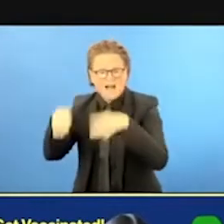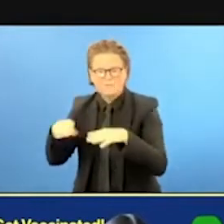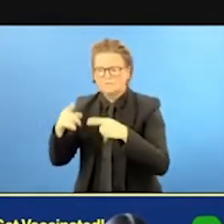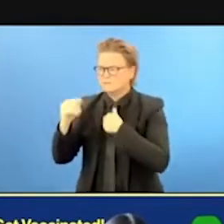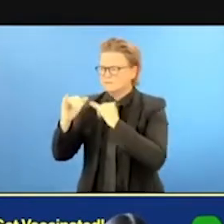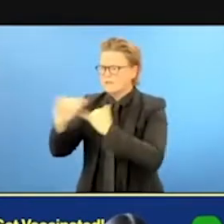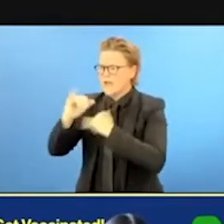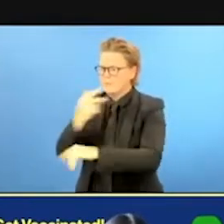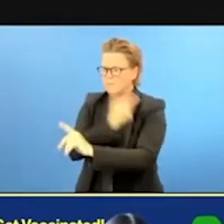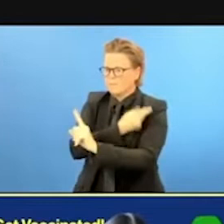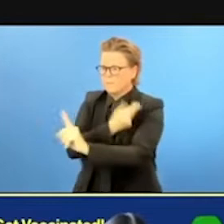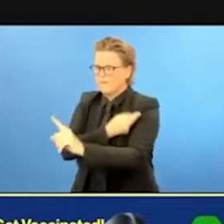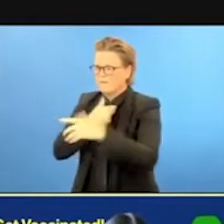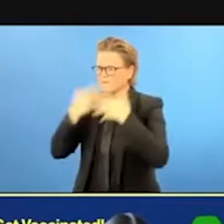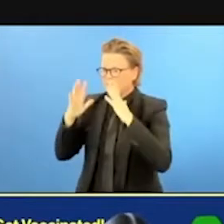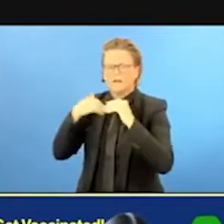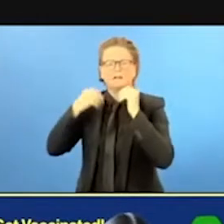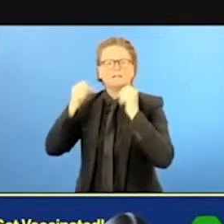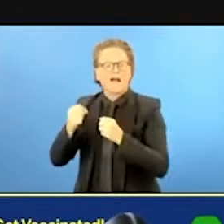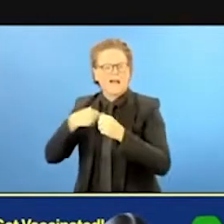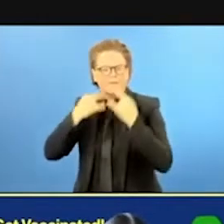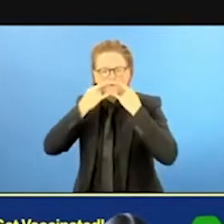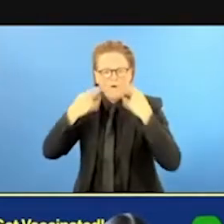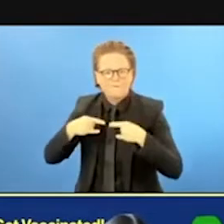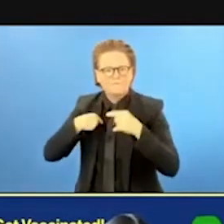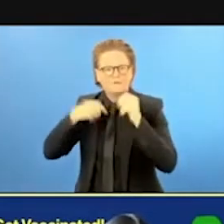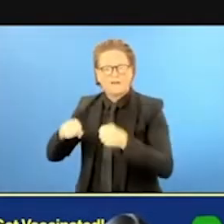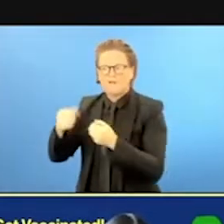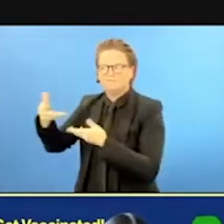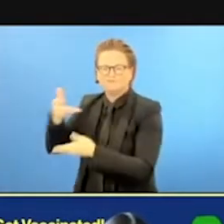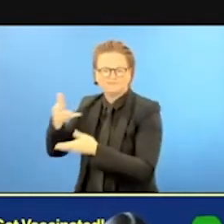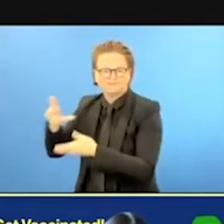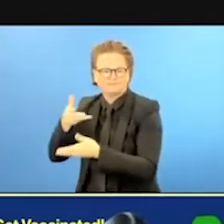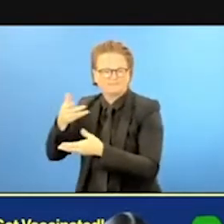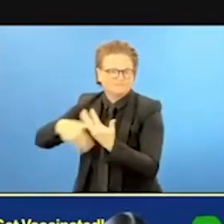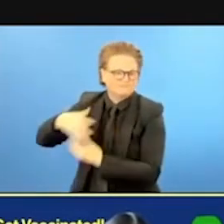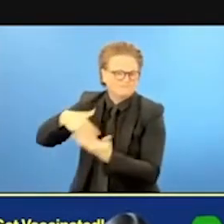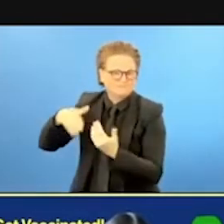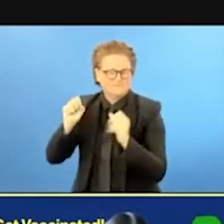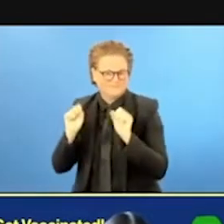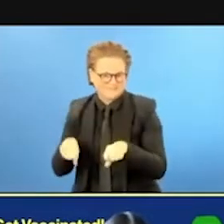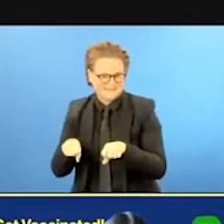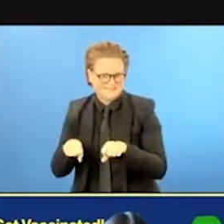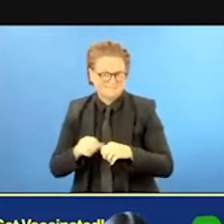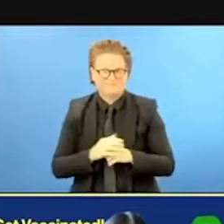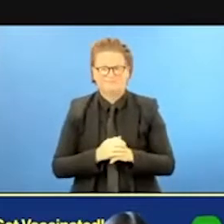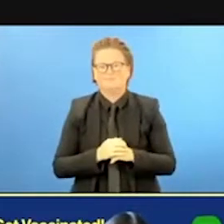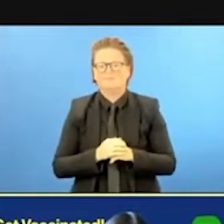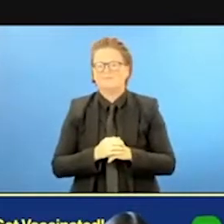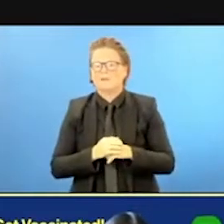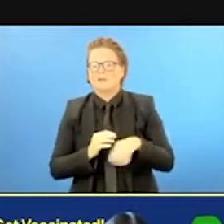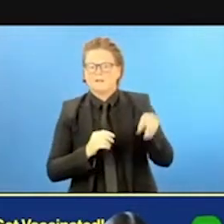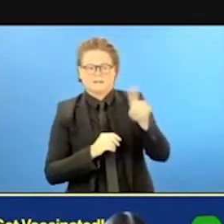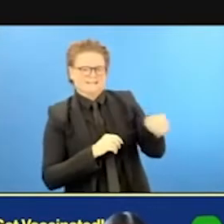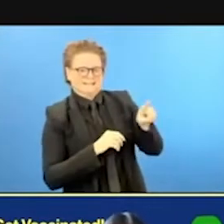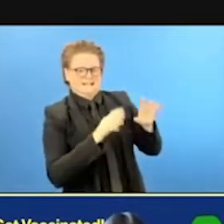with unvaccinated people from a single household, as long as those unvaccinated people do not contain anyone who